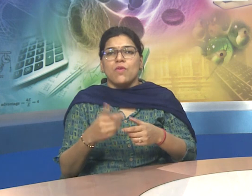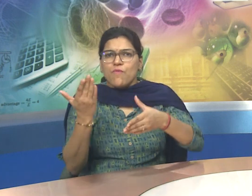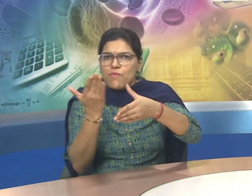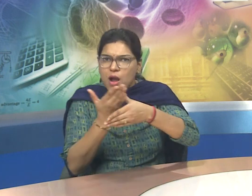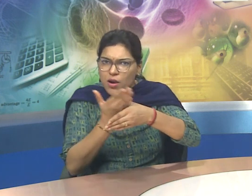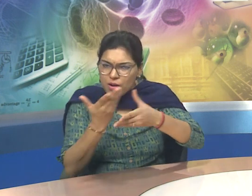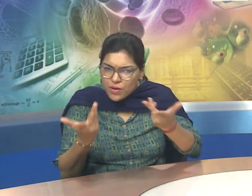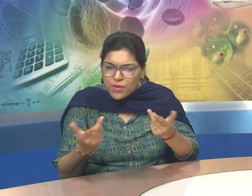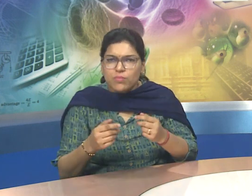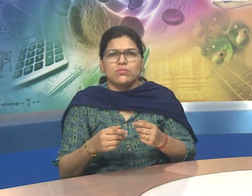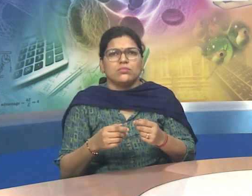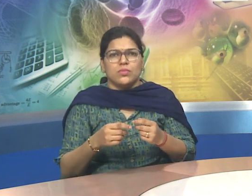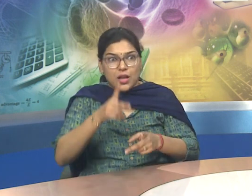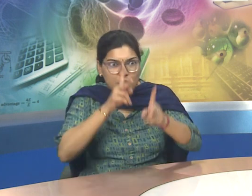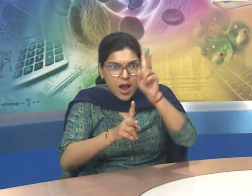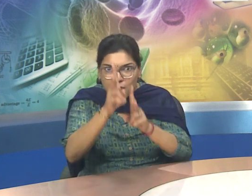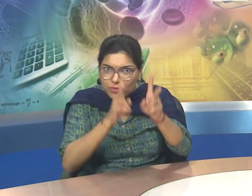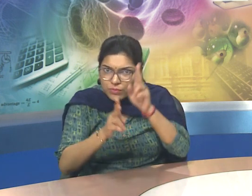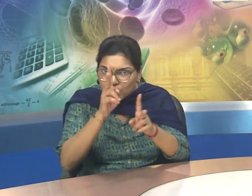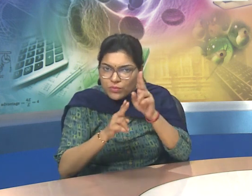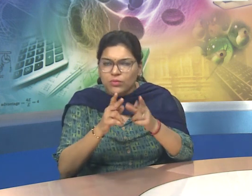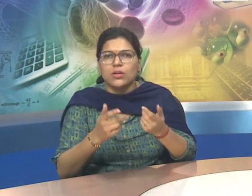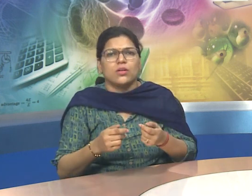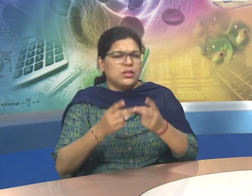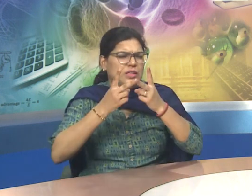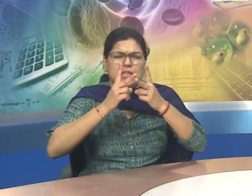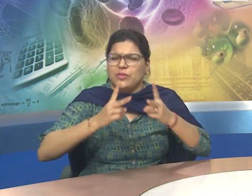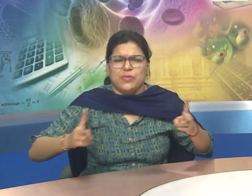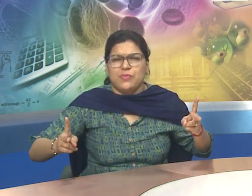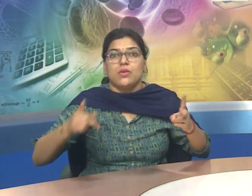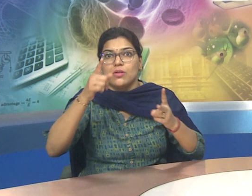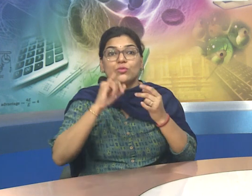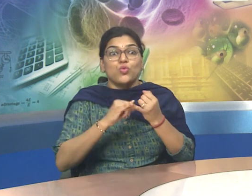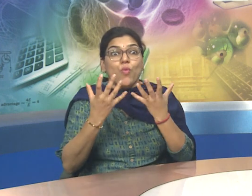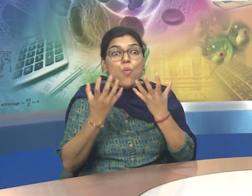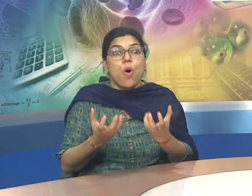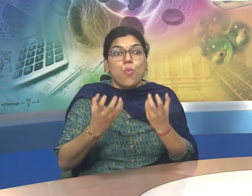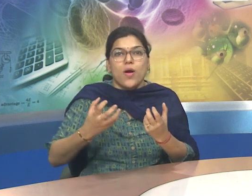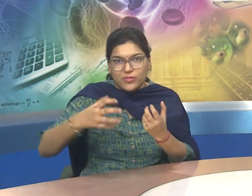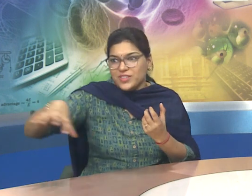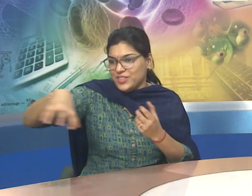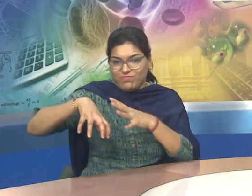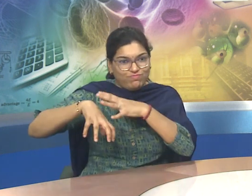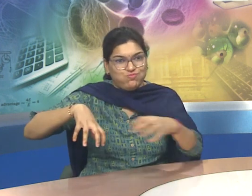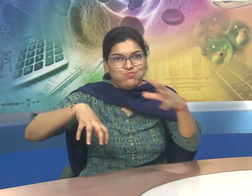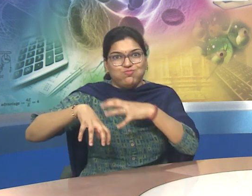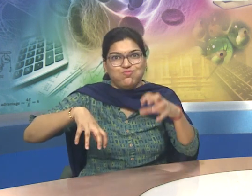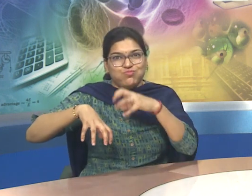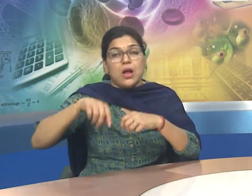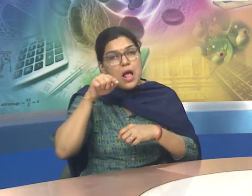more videos, if we have to make more text files, we need to do editing. So according to our need,